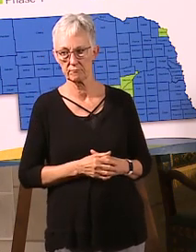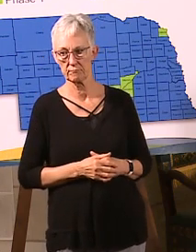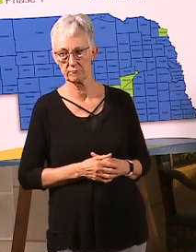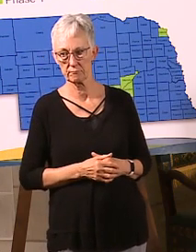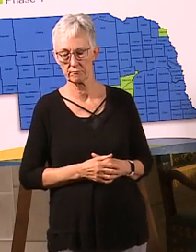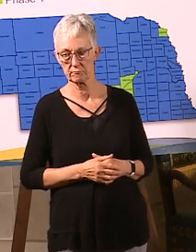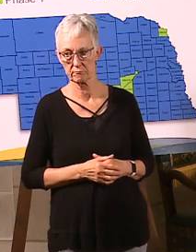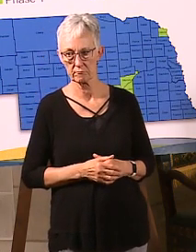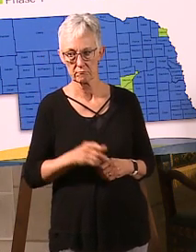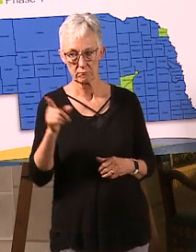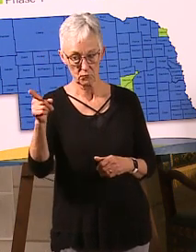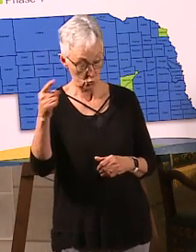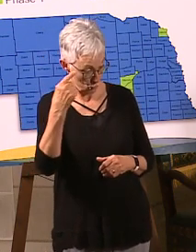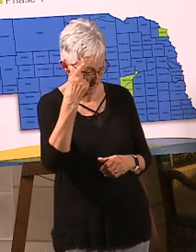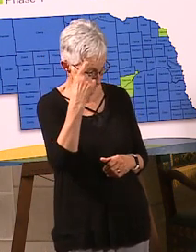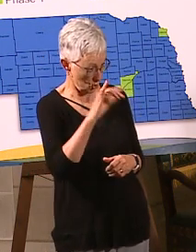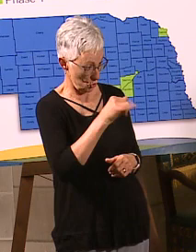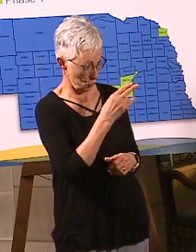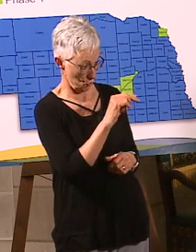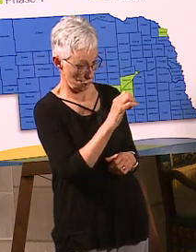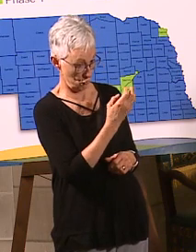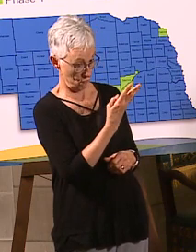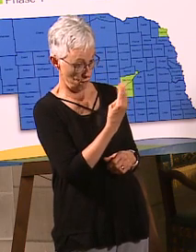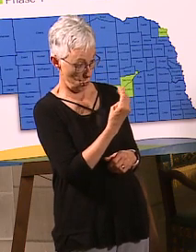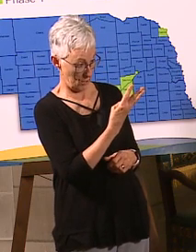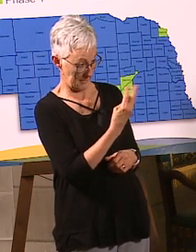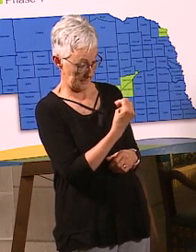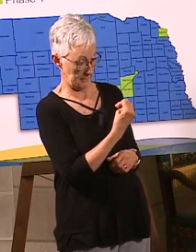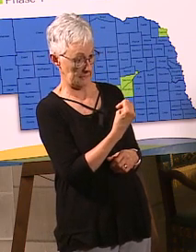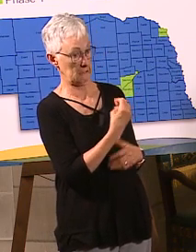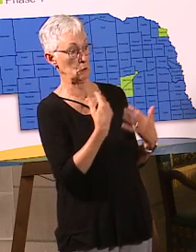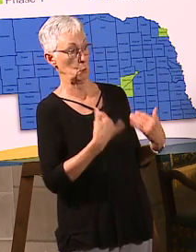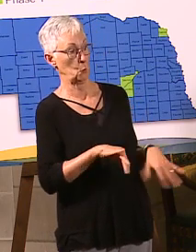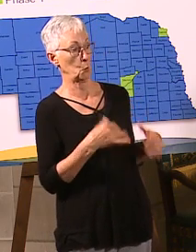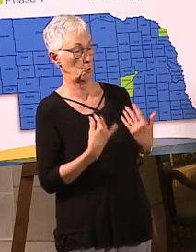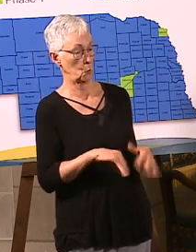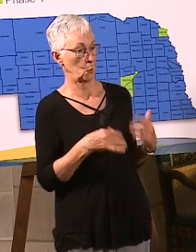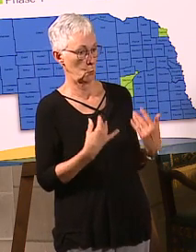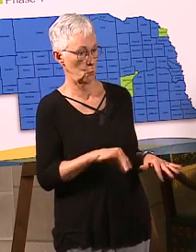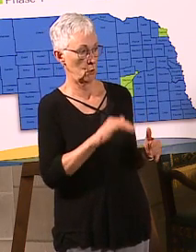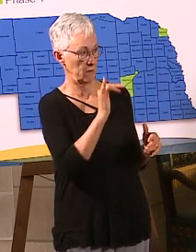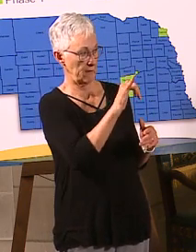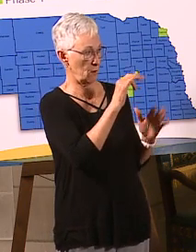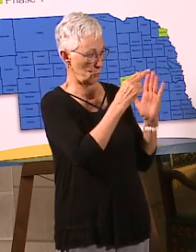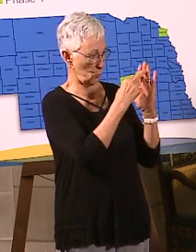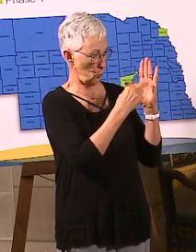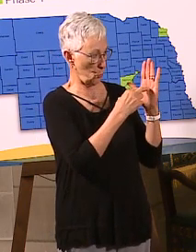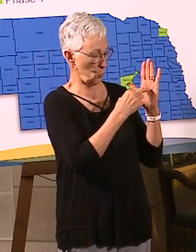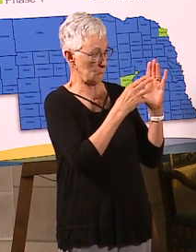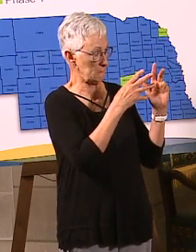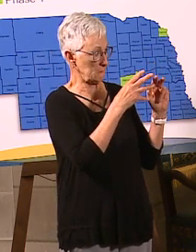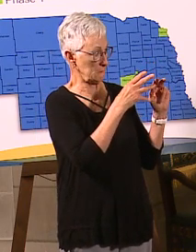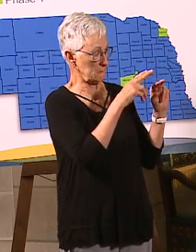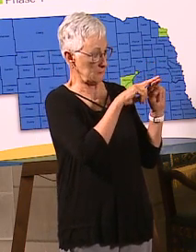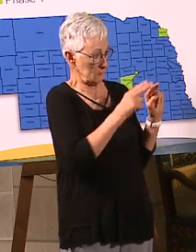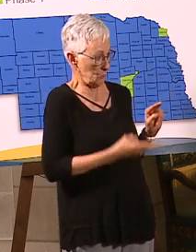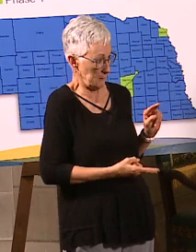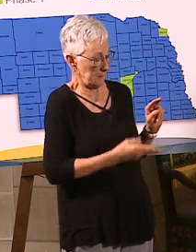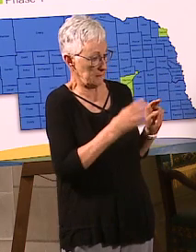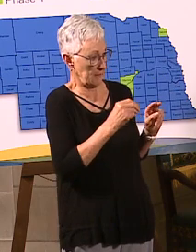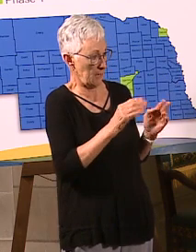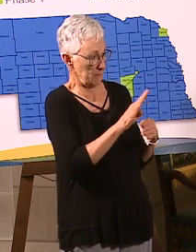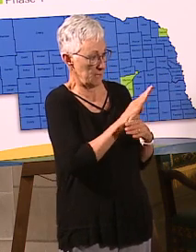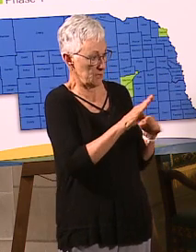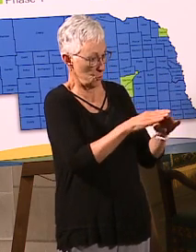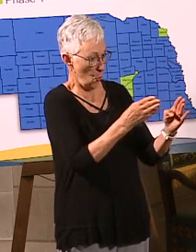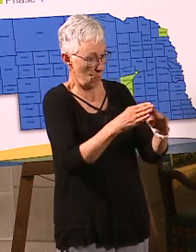afraid June 14th rolls around and you see these restrictions have lifted for those 2 weeks and those caseloads will start to go up again though? My personal opinion is